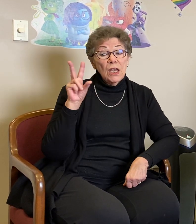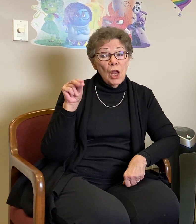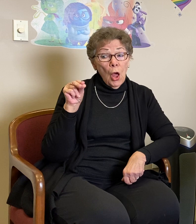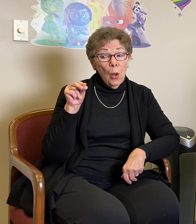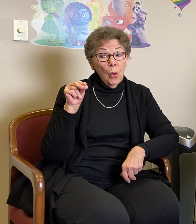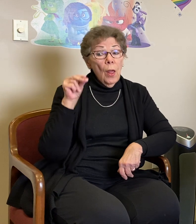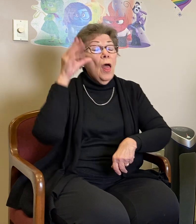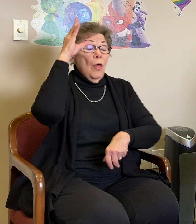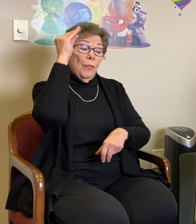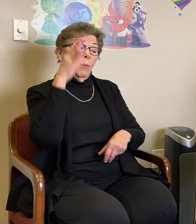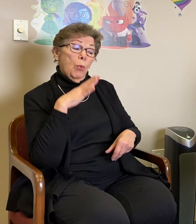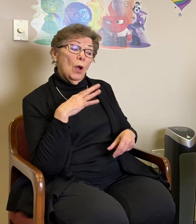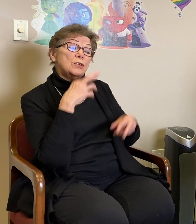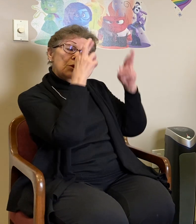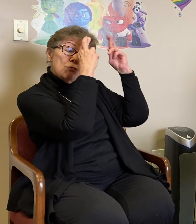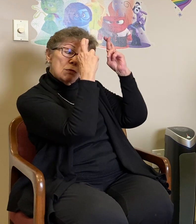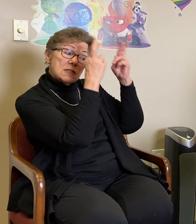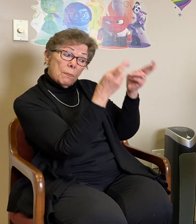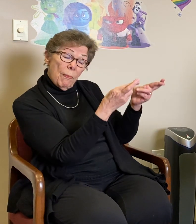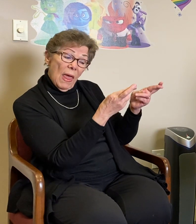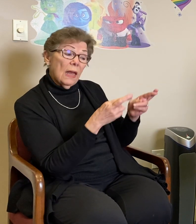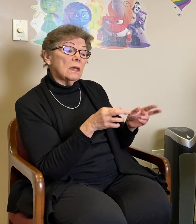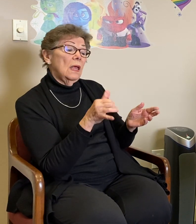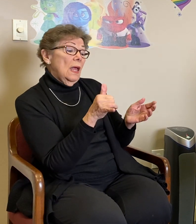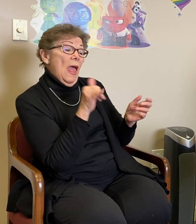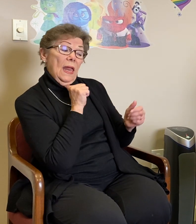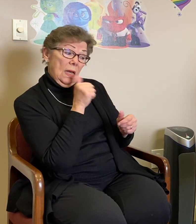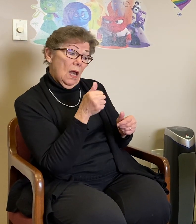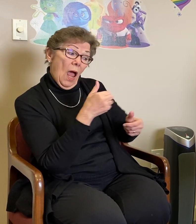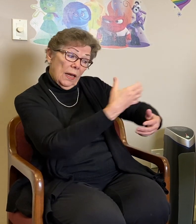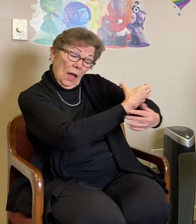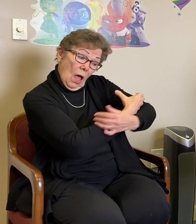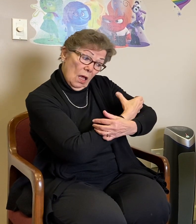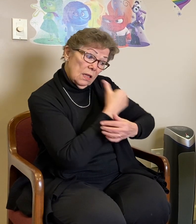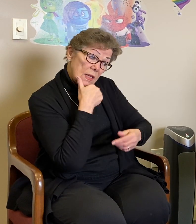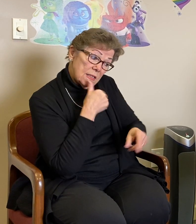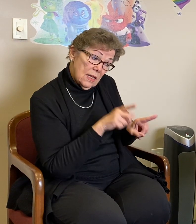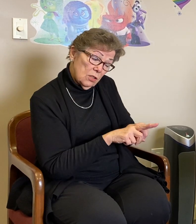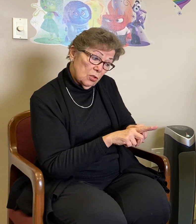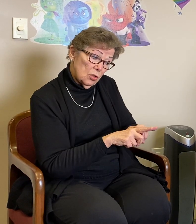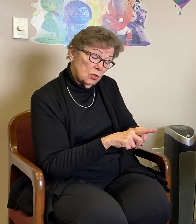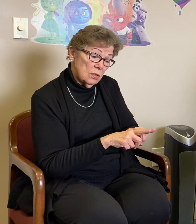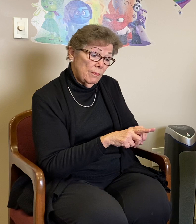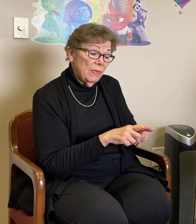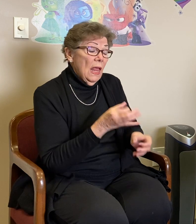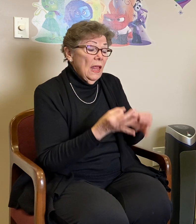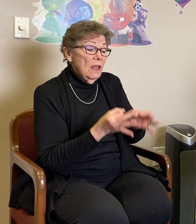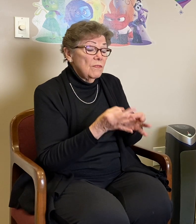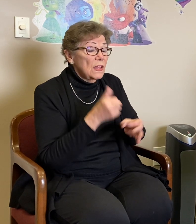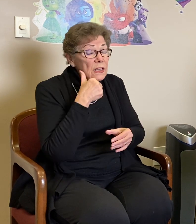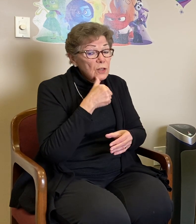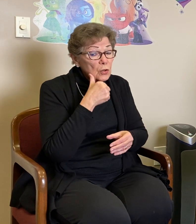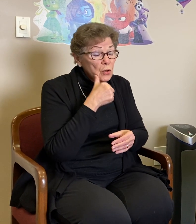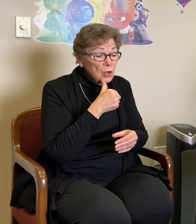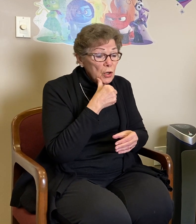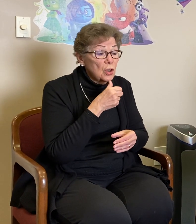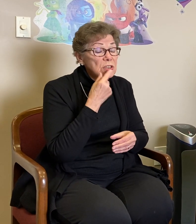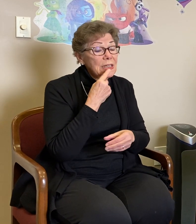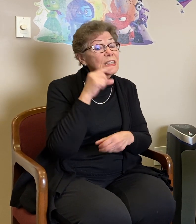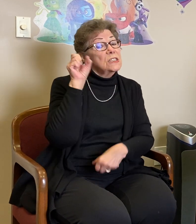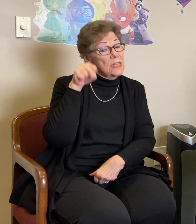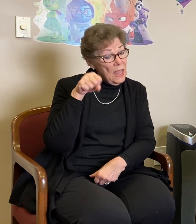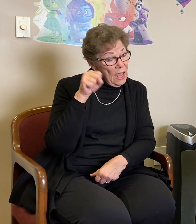boy should respect that choice and not hug his little sister. If the little girl chooses to say